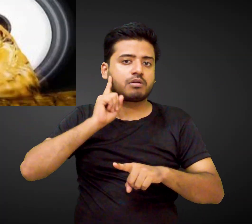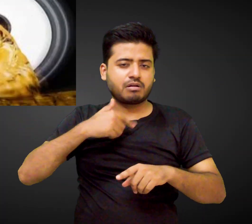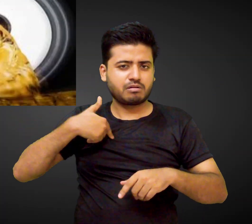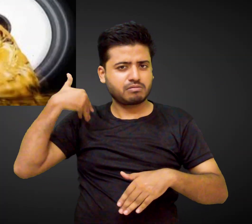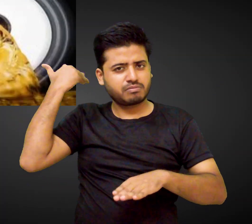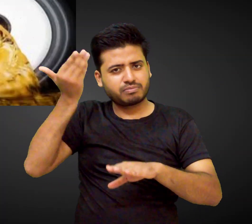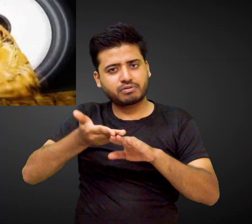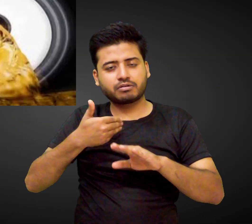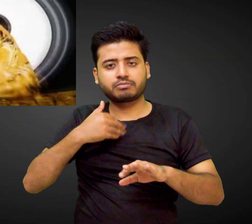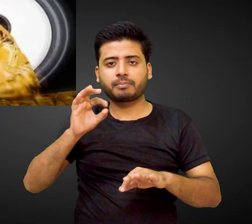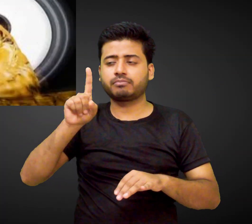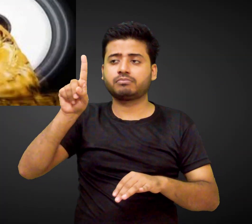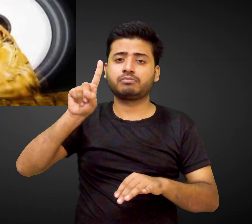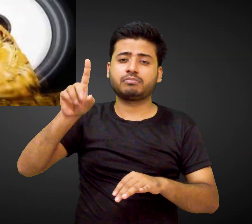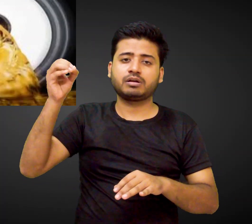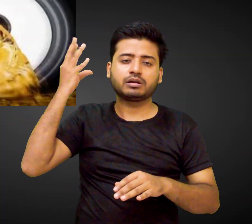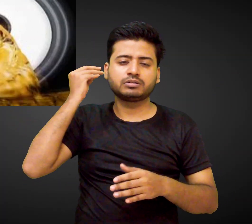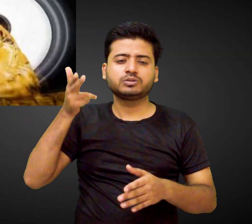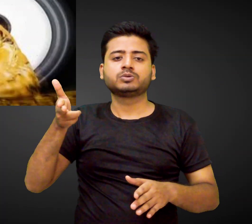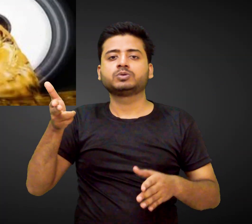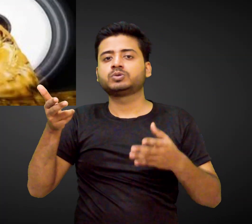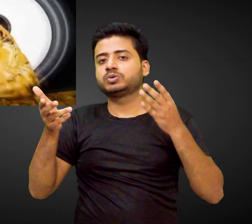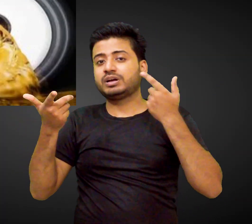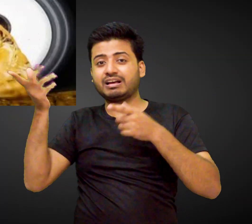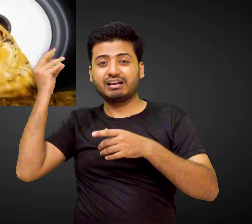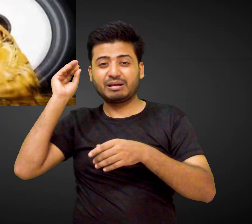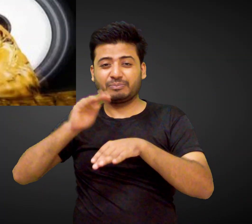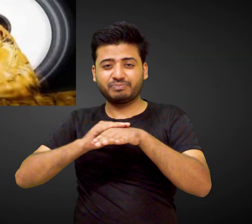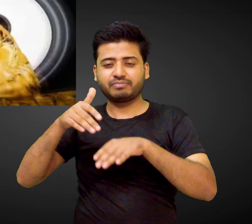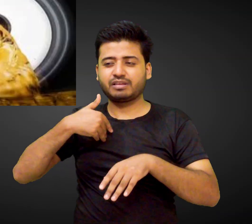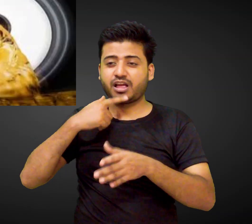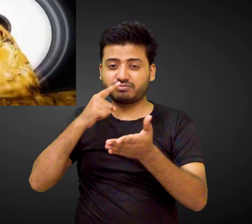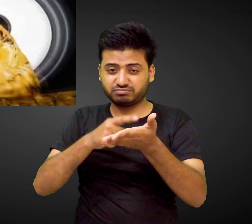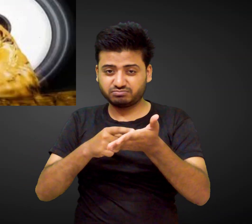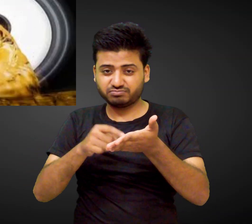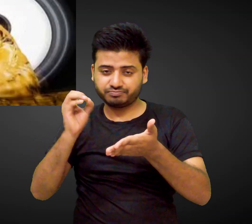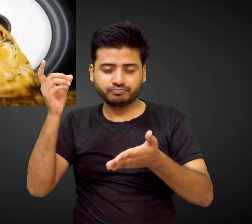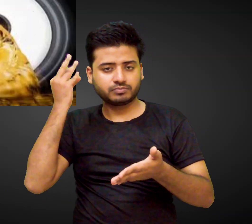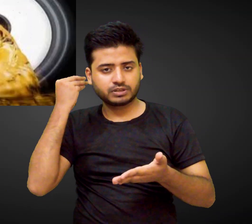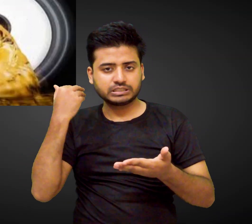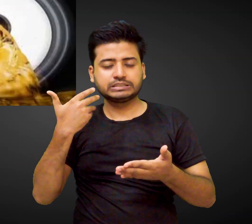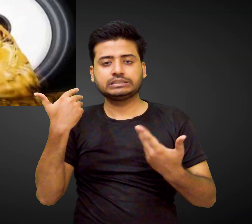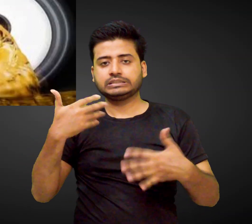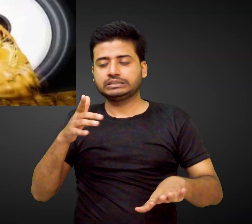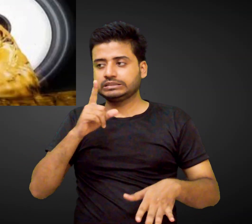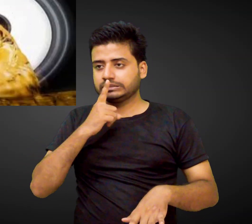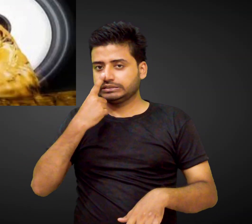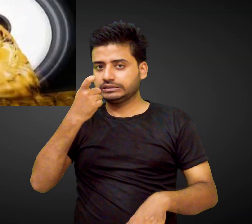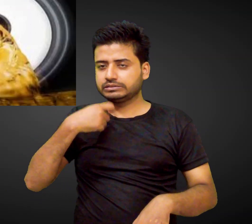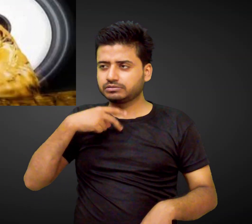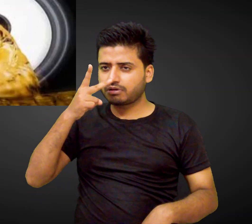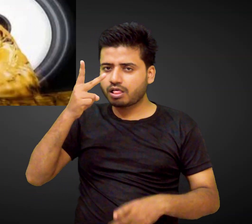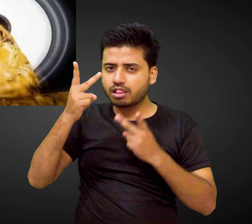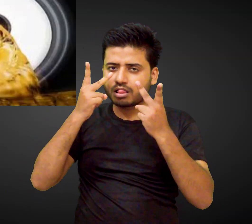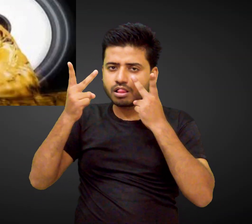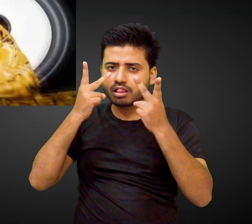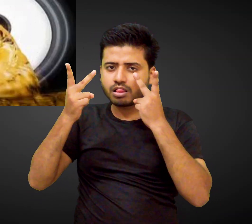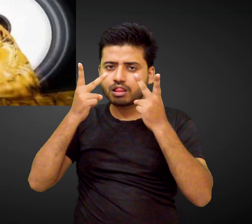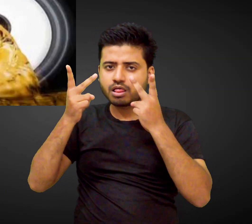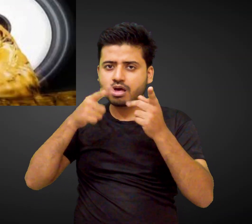information. Compare state prices. Fuel prices can vary significantly by state due to differences in state taxes.